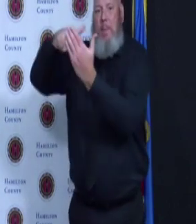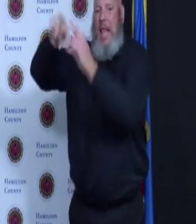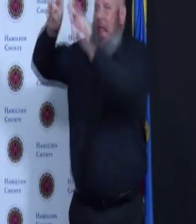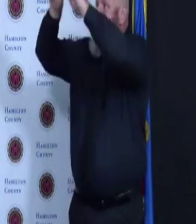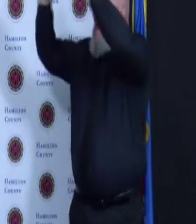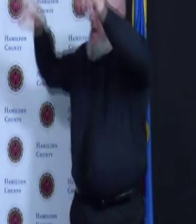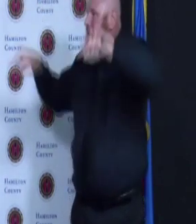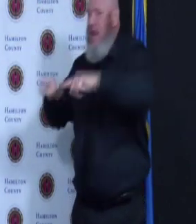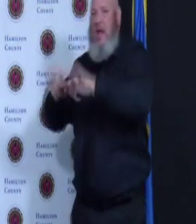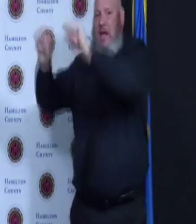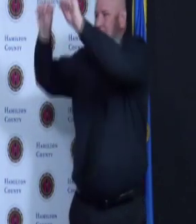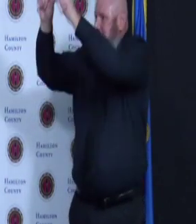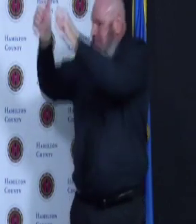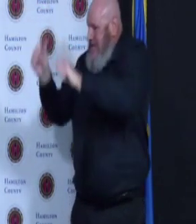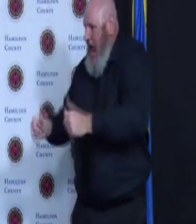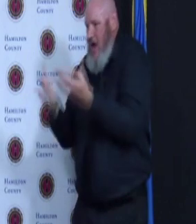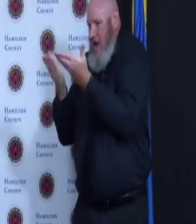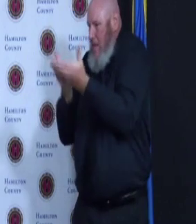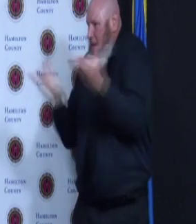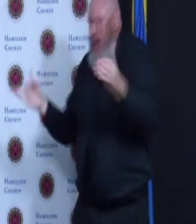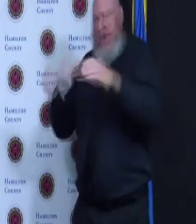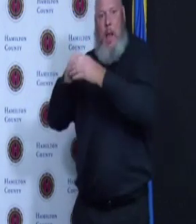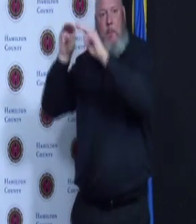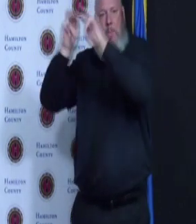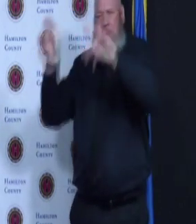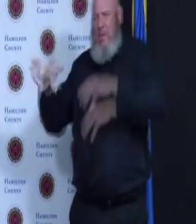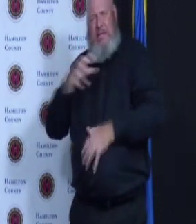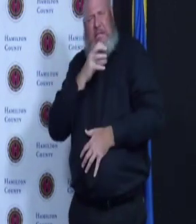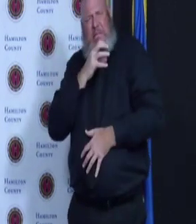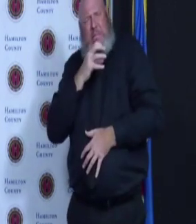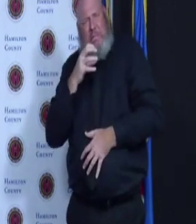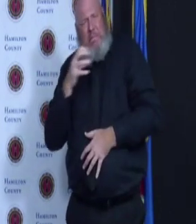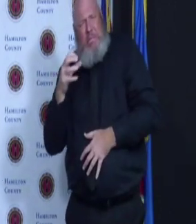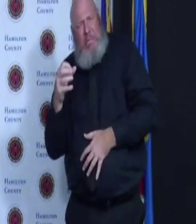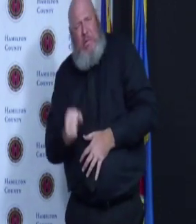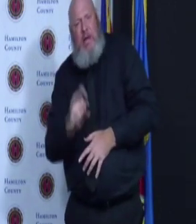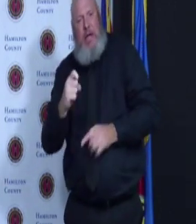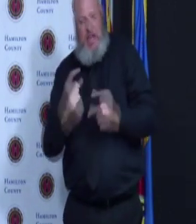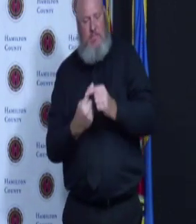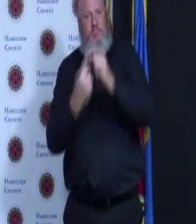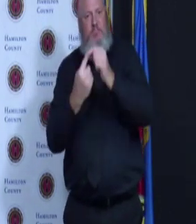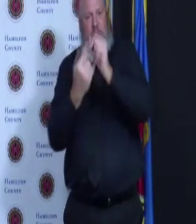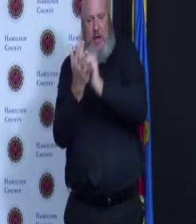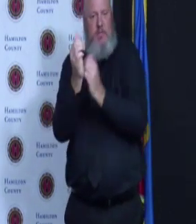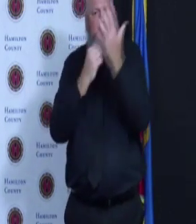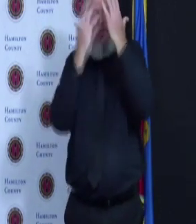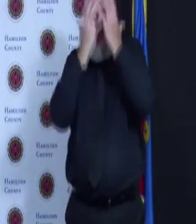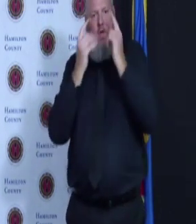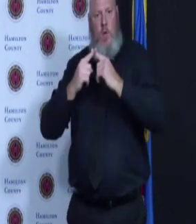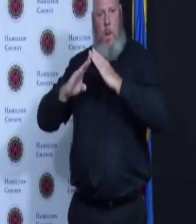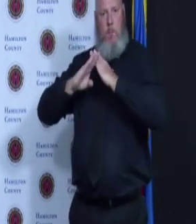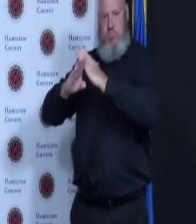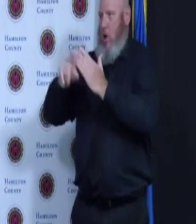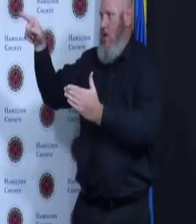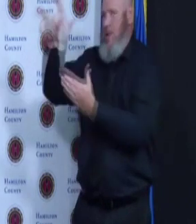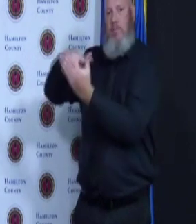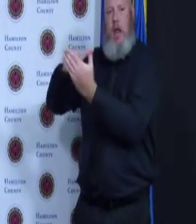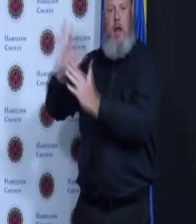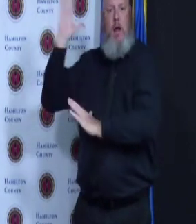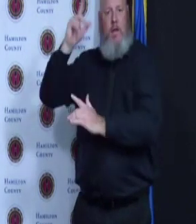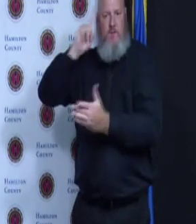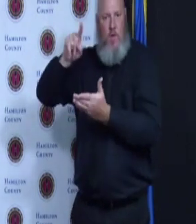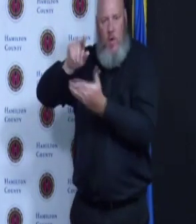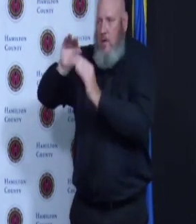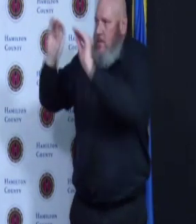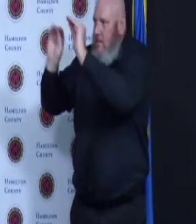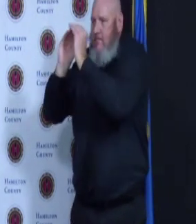they've been very generous in offering those supplies. They are smaller in number, I think, than what the question referred to. But I